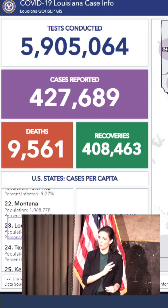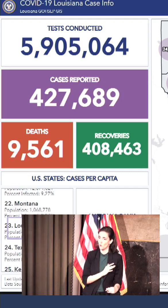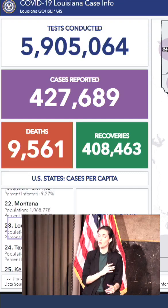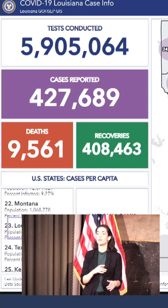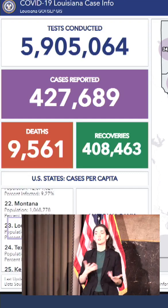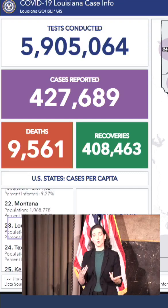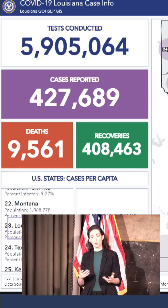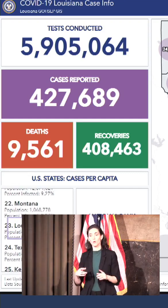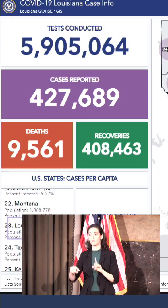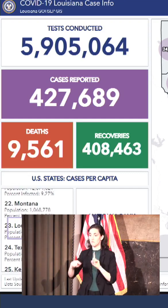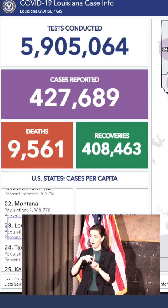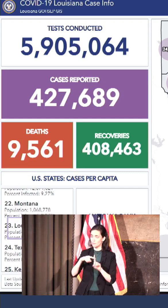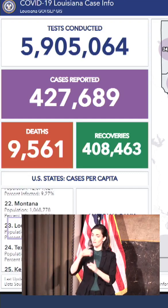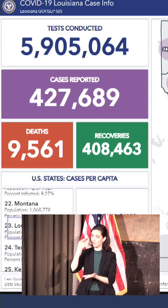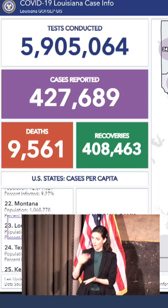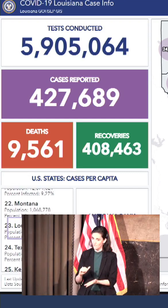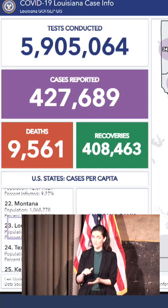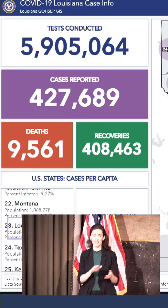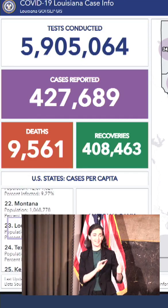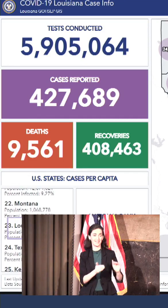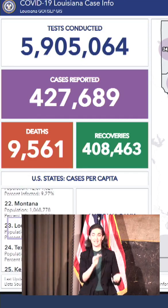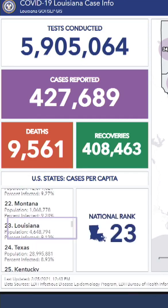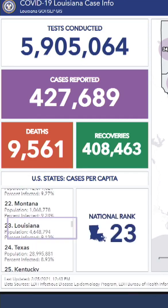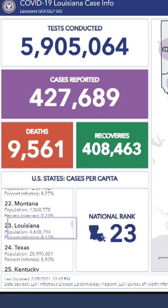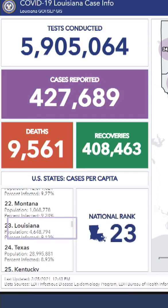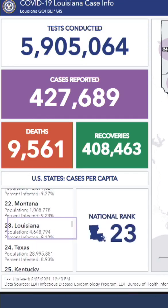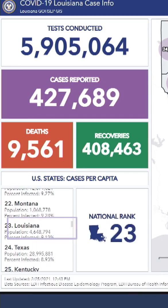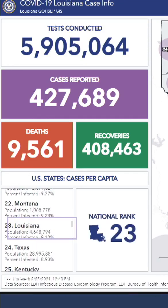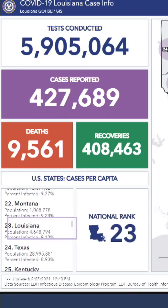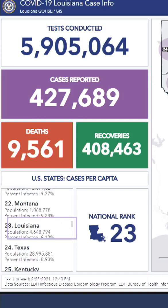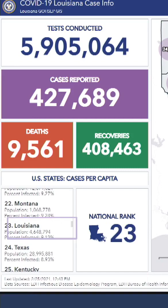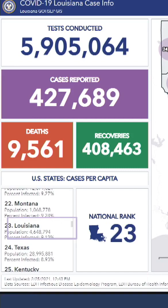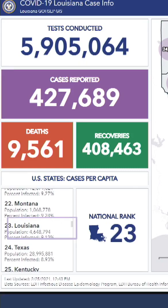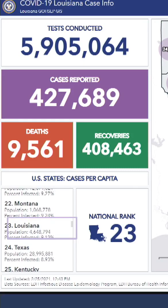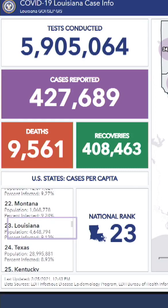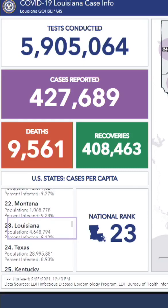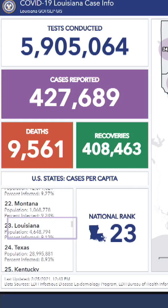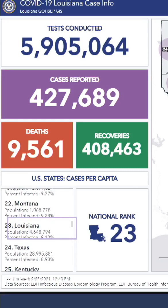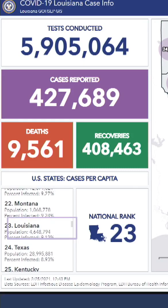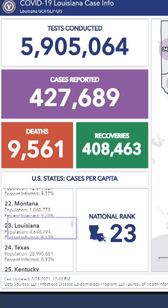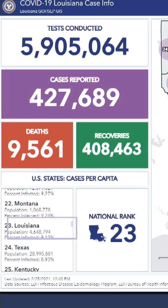today, 33. I mean, that's a lot. We still have some work to do there.